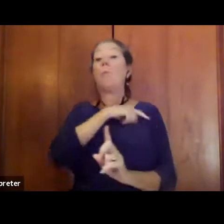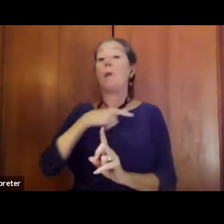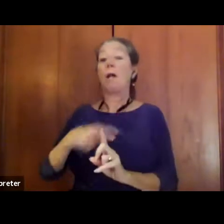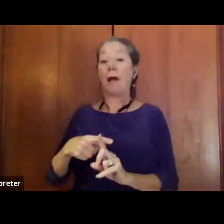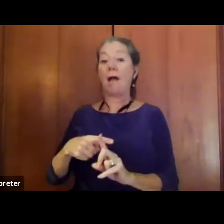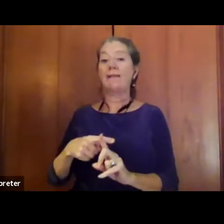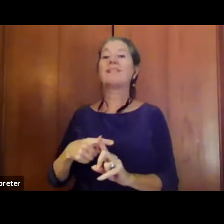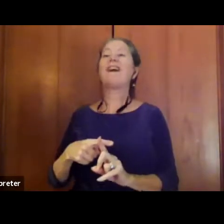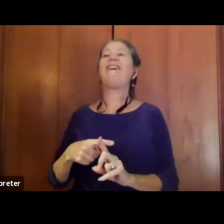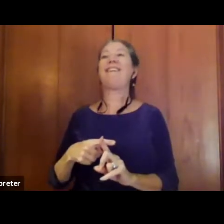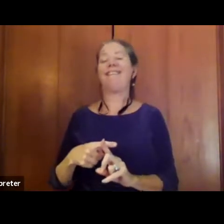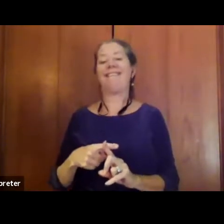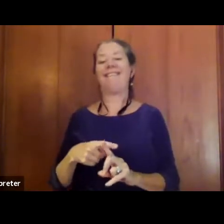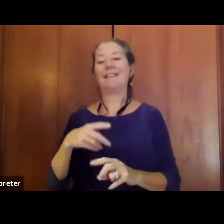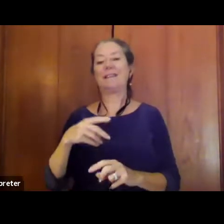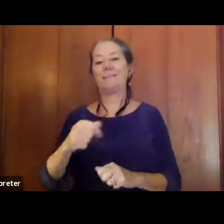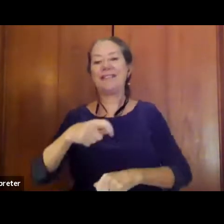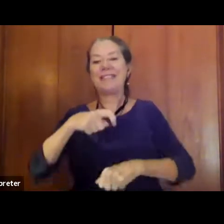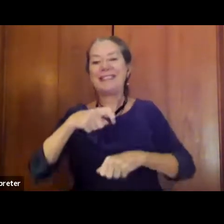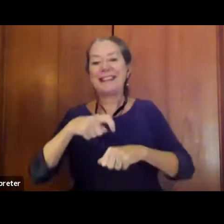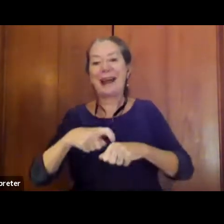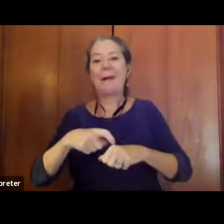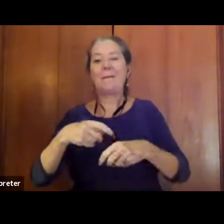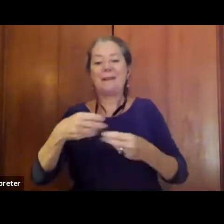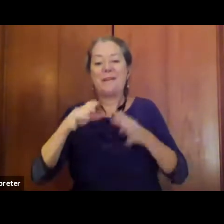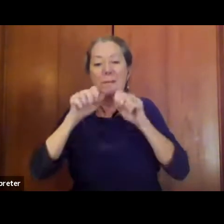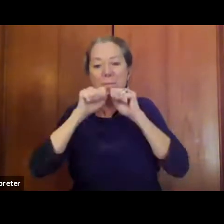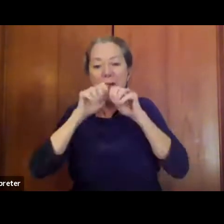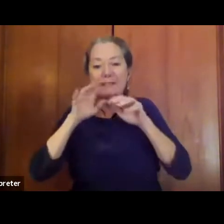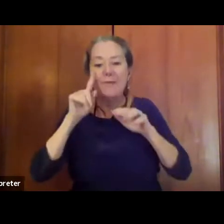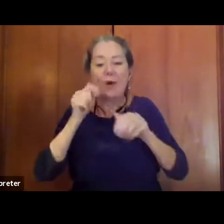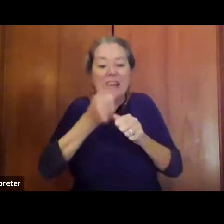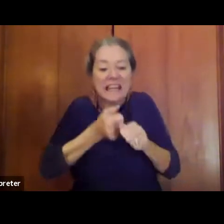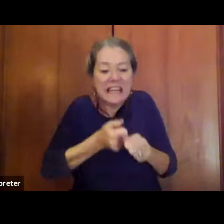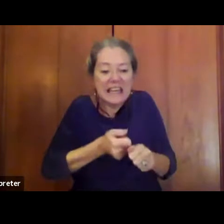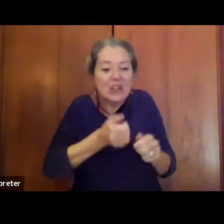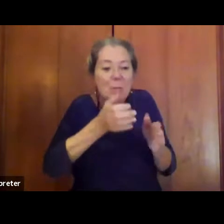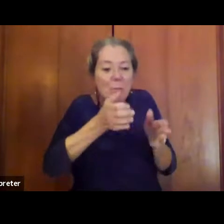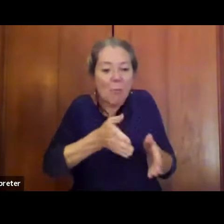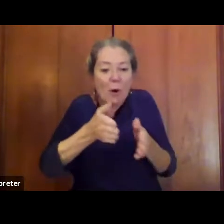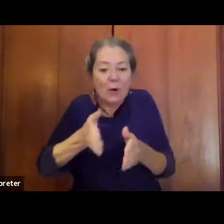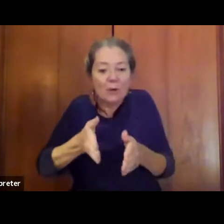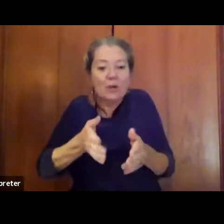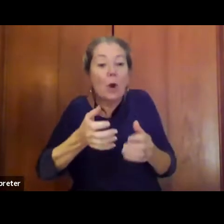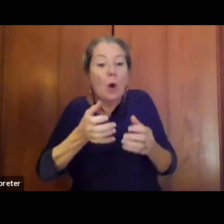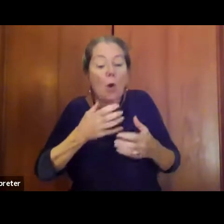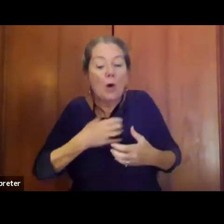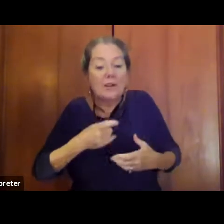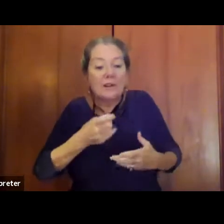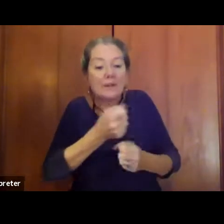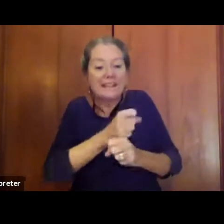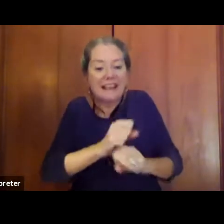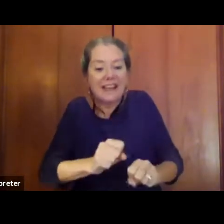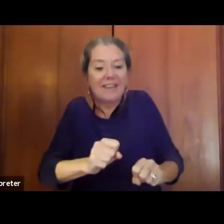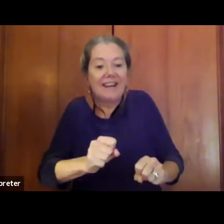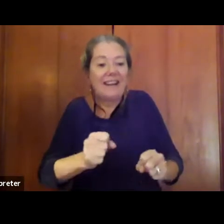place a blessing on your family to wish them safe passage and return is clearly doing everything you can, including rolling in